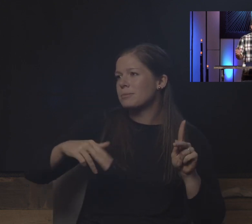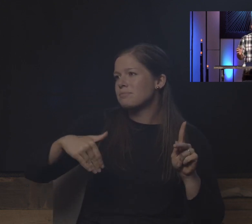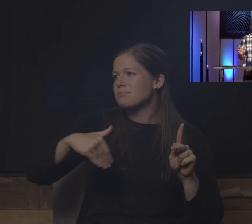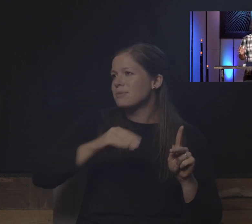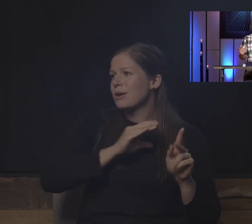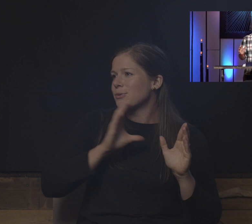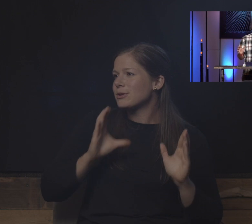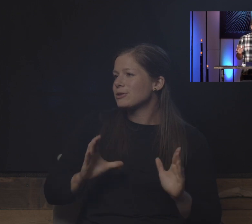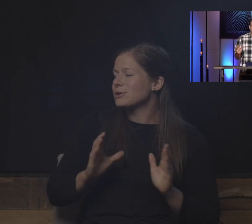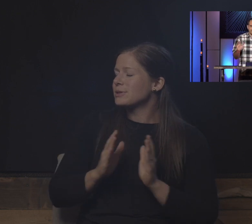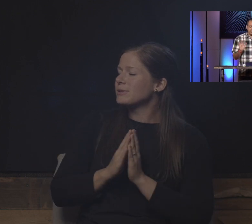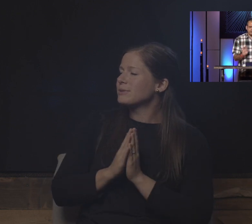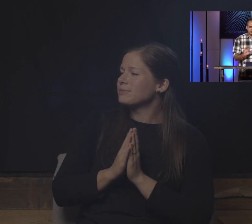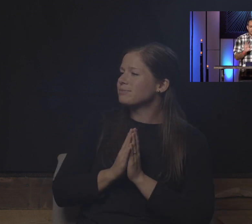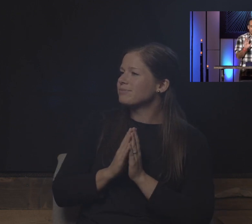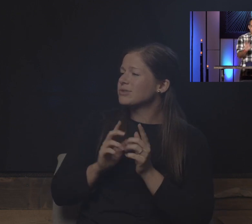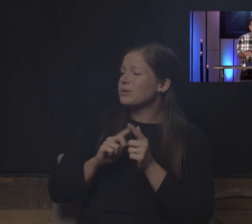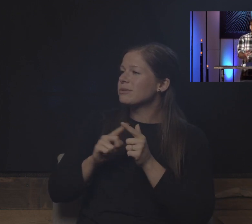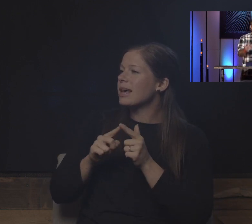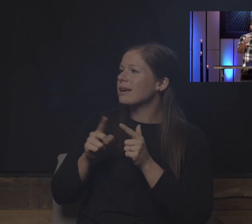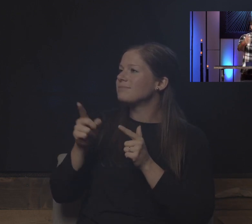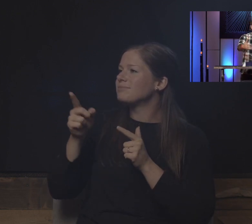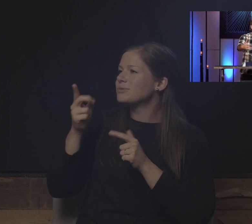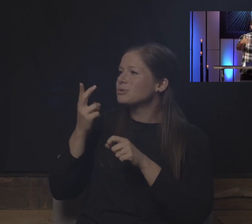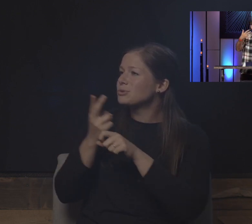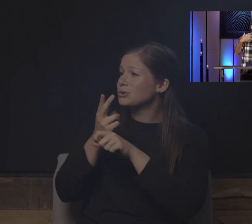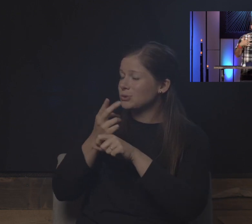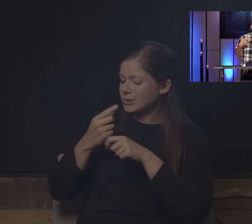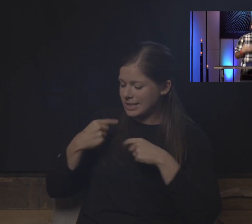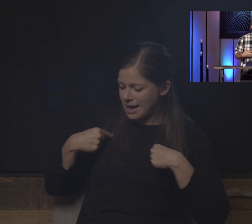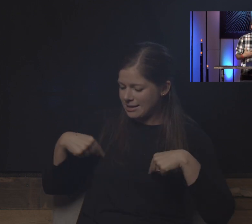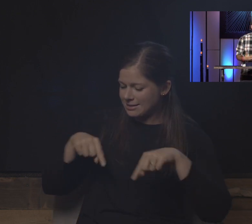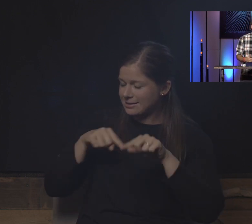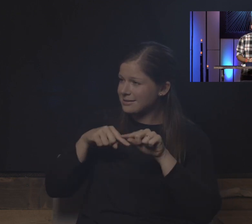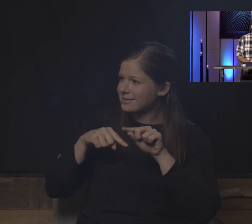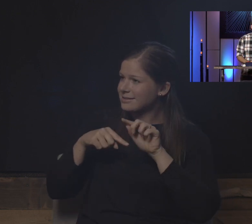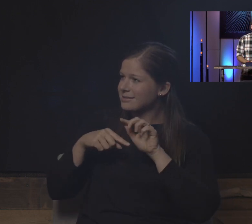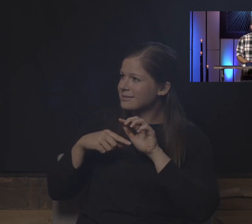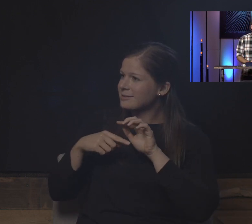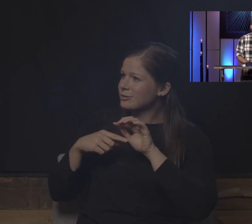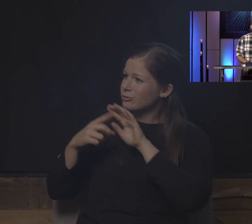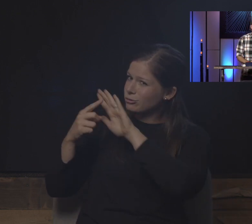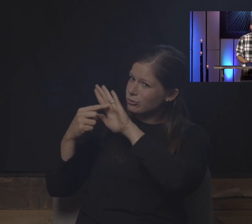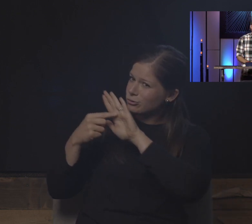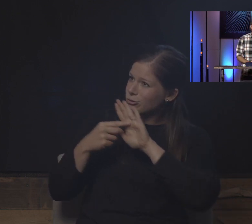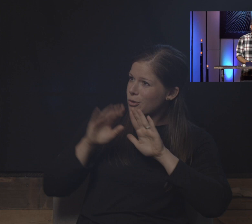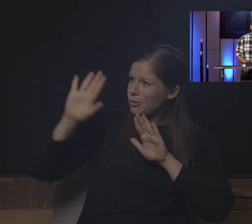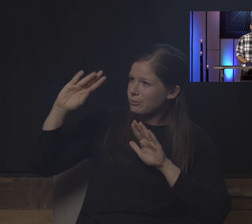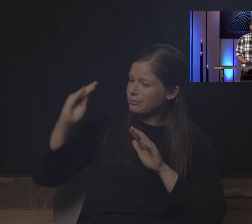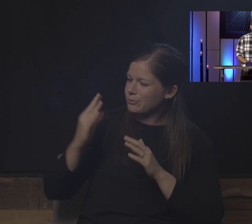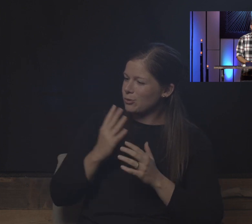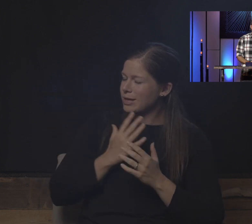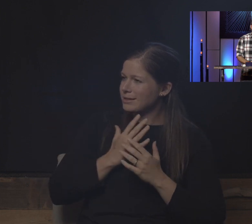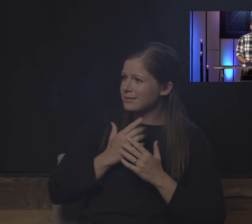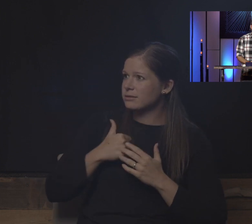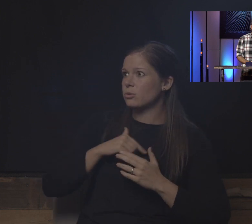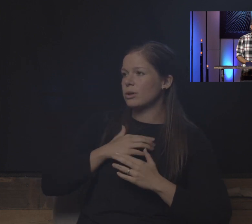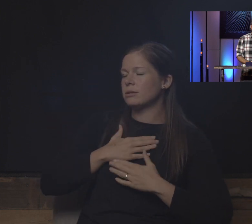so that we will be used by you to see them enjoy the same grace that we enjoy.